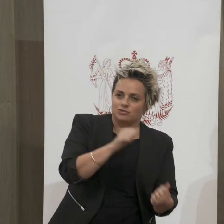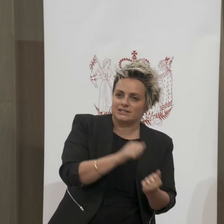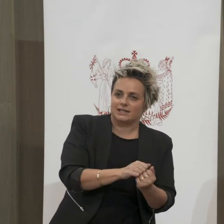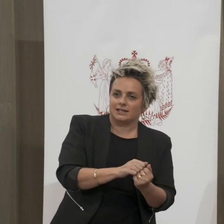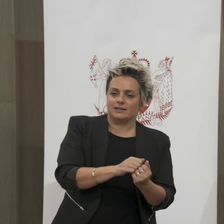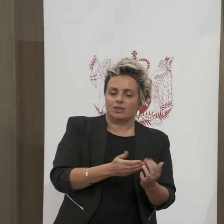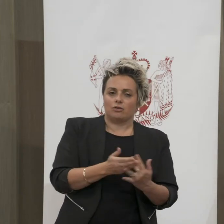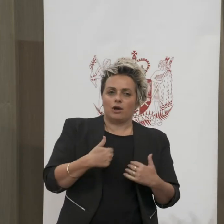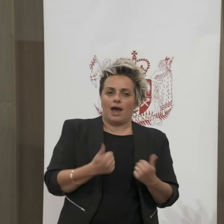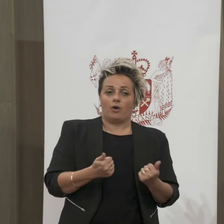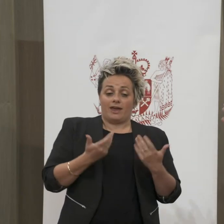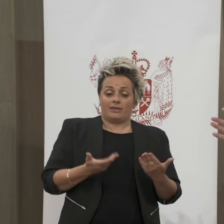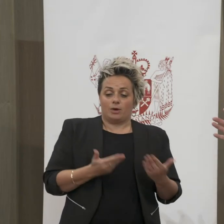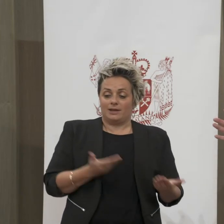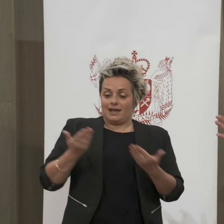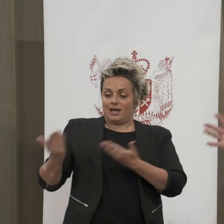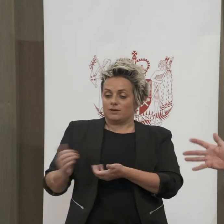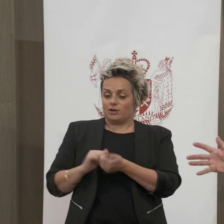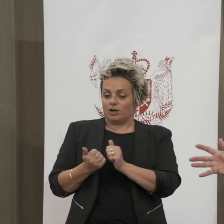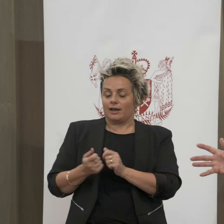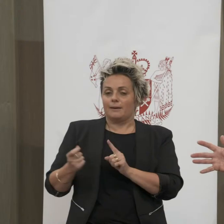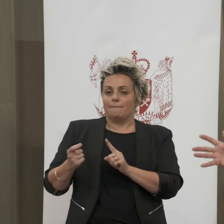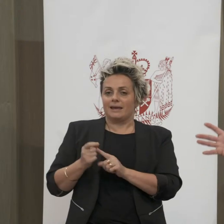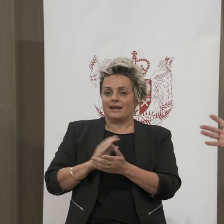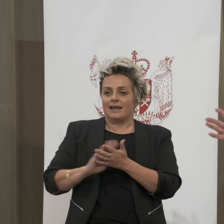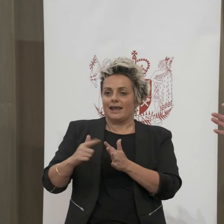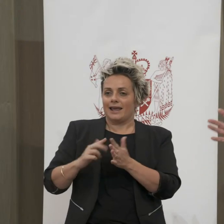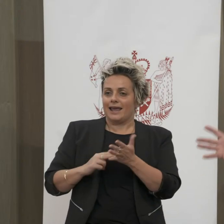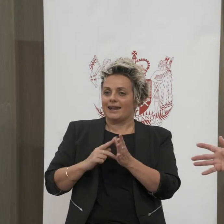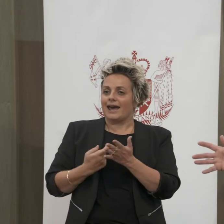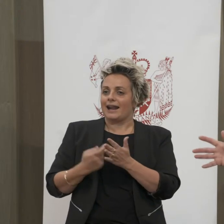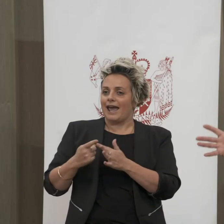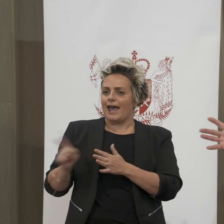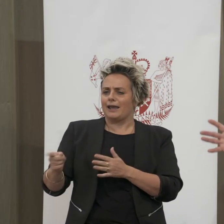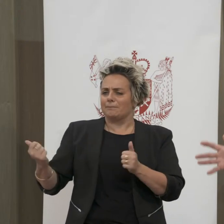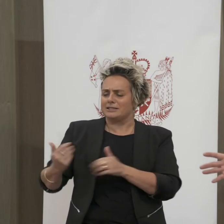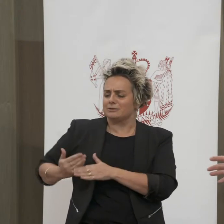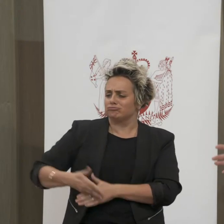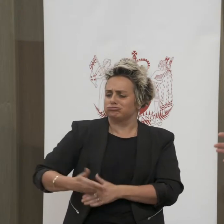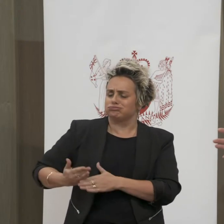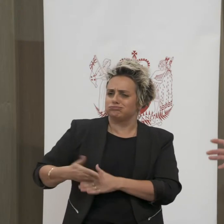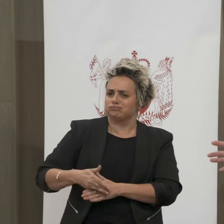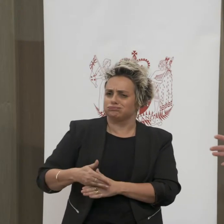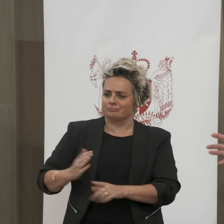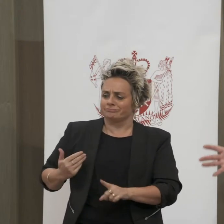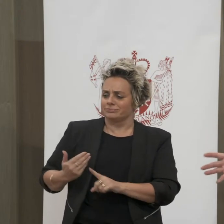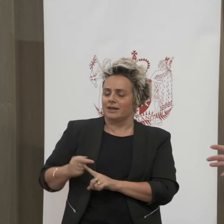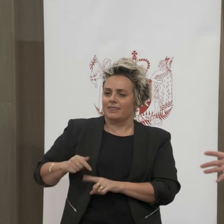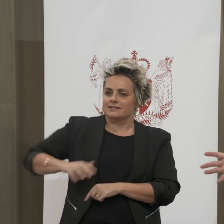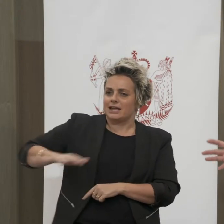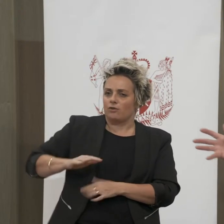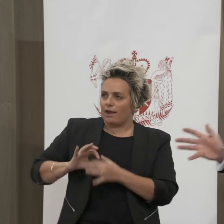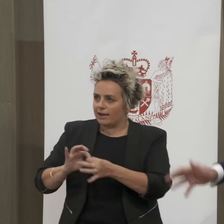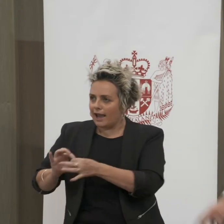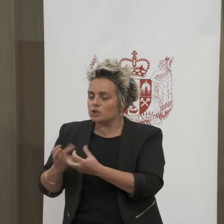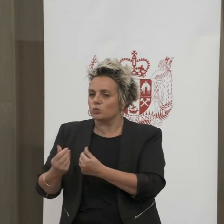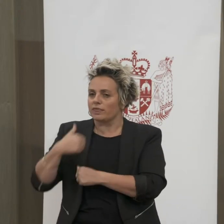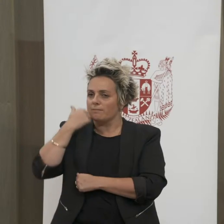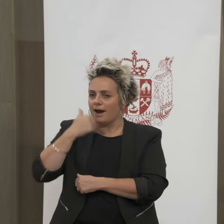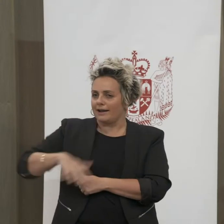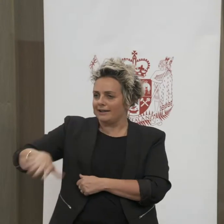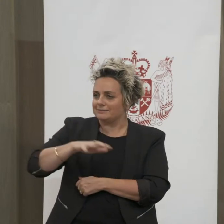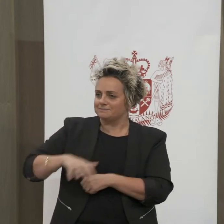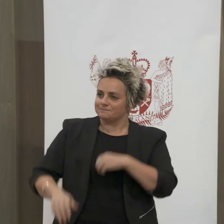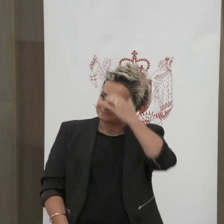at this point, I want to hand over to my colleague Penny Henare, who's been doing much of the mahi on this area and engaging with the Māori community. Penny.